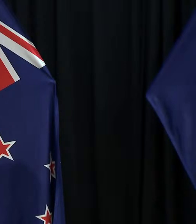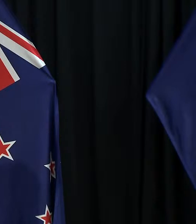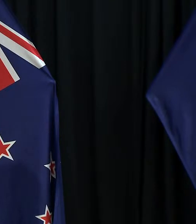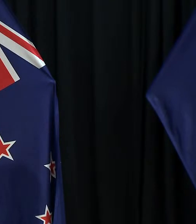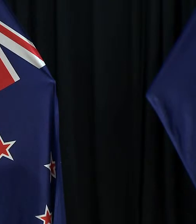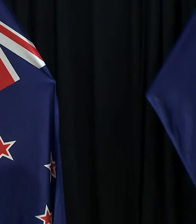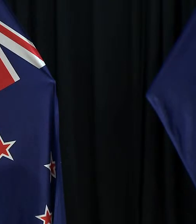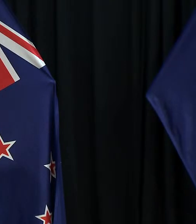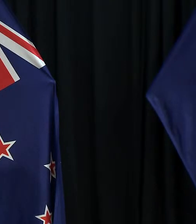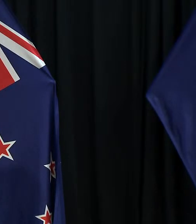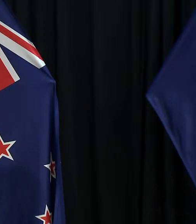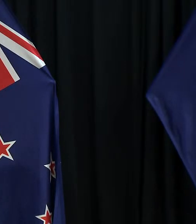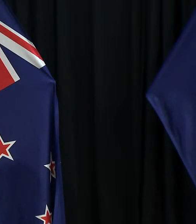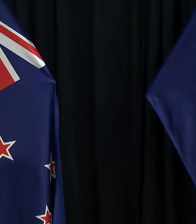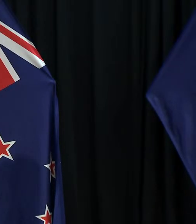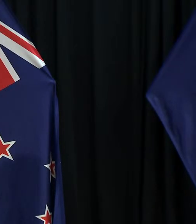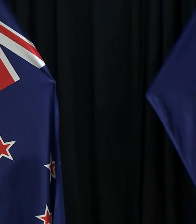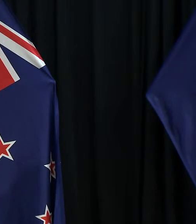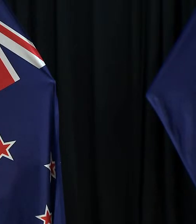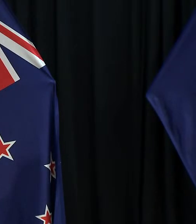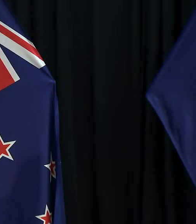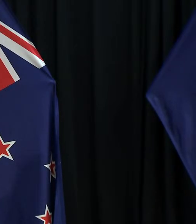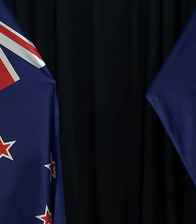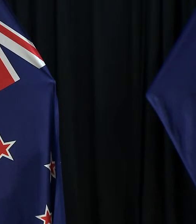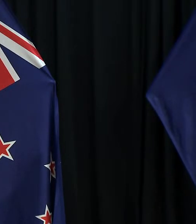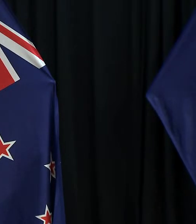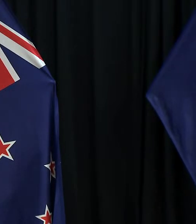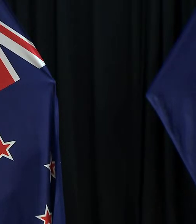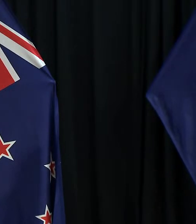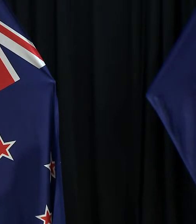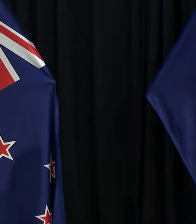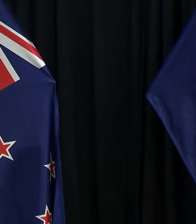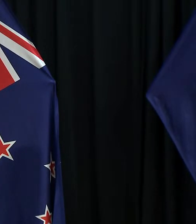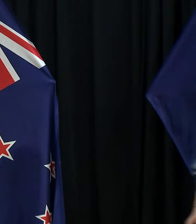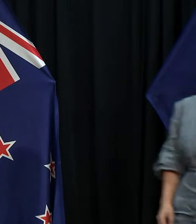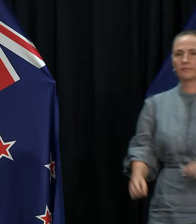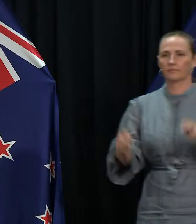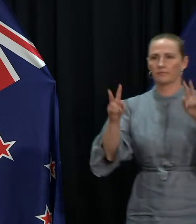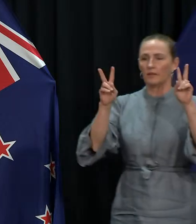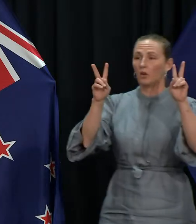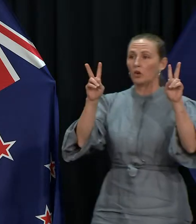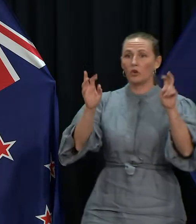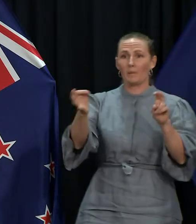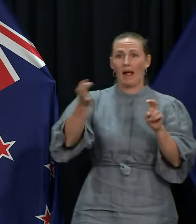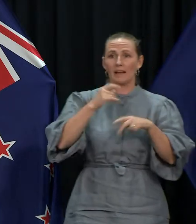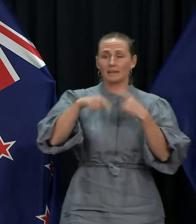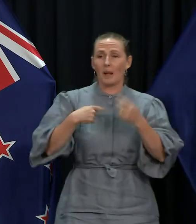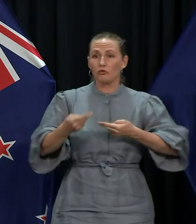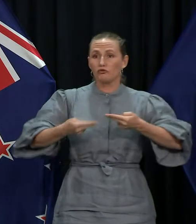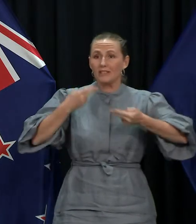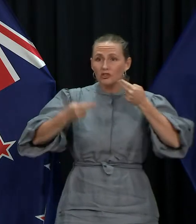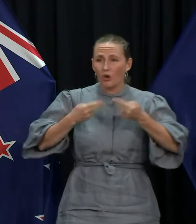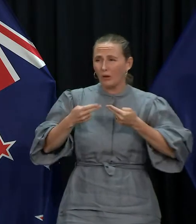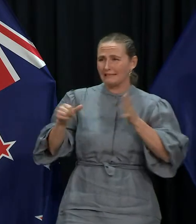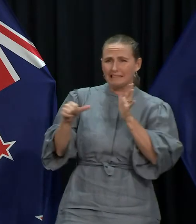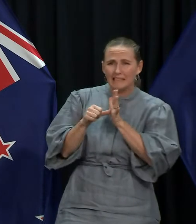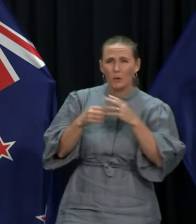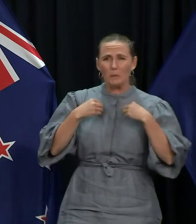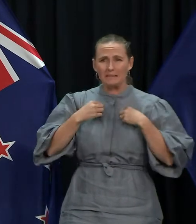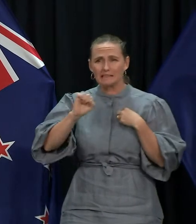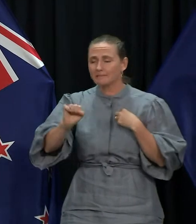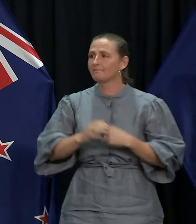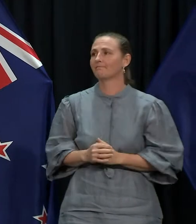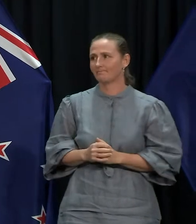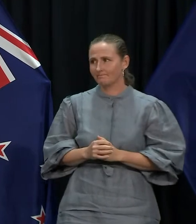It's great difficulty for them as well. Well, there you'll see that, certainly the feedback I've had is that many,